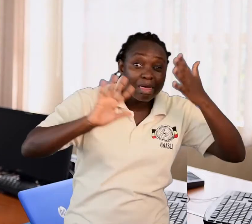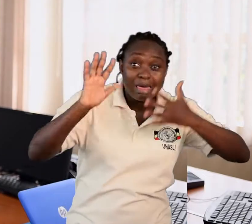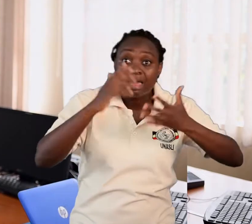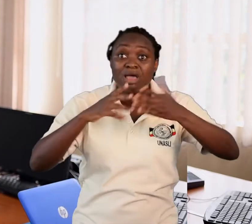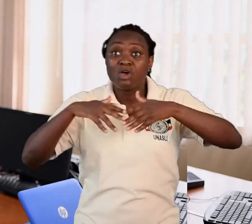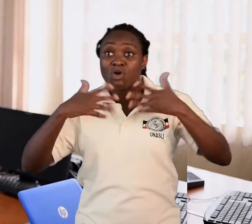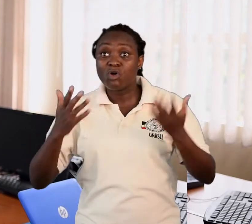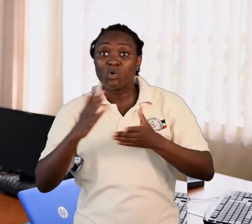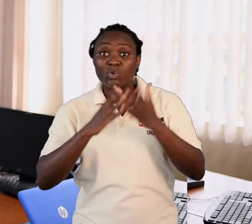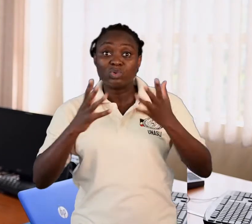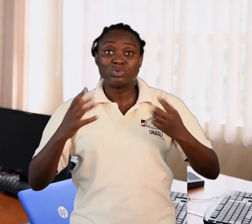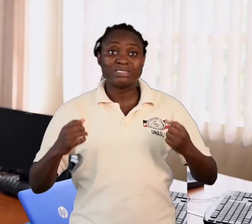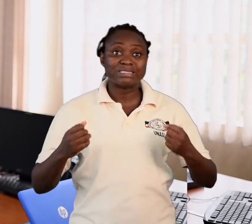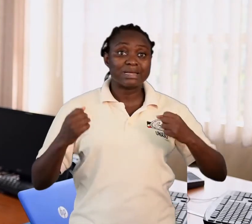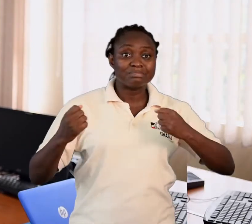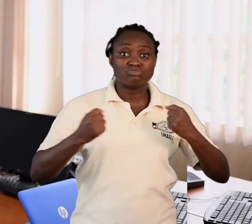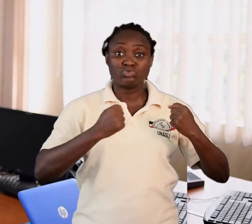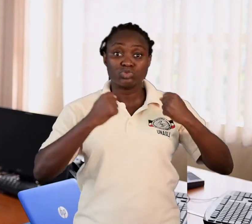of energy.